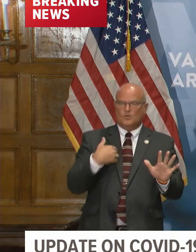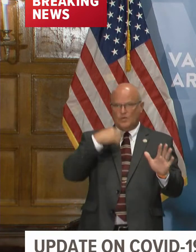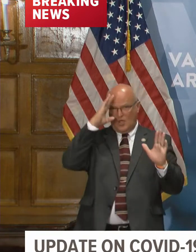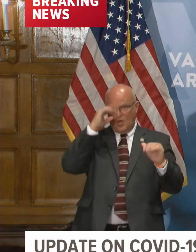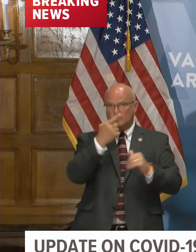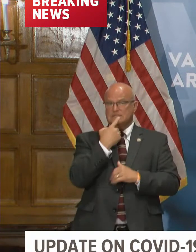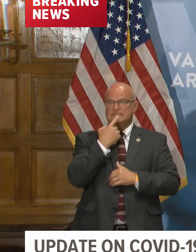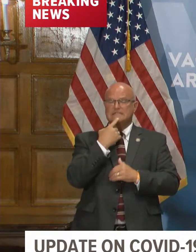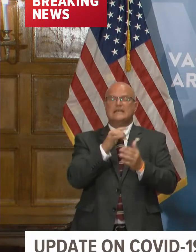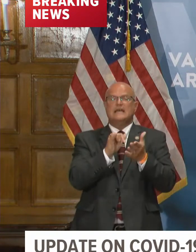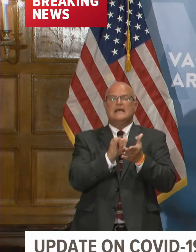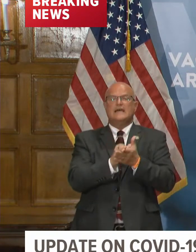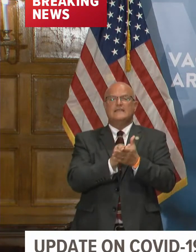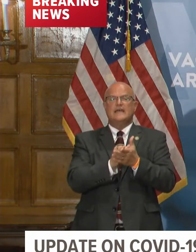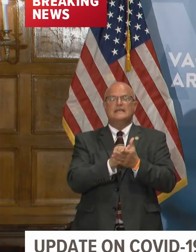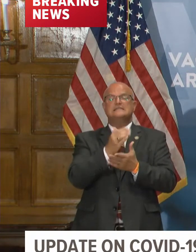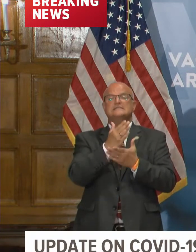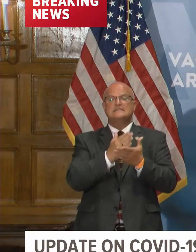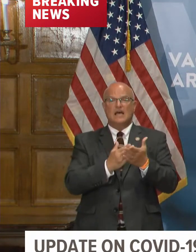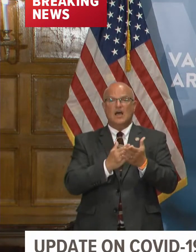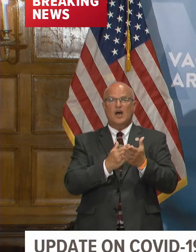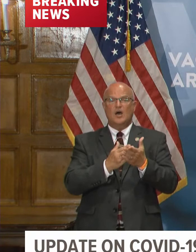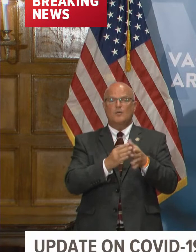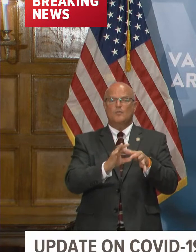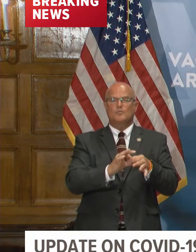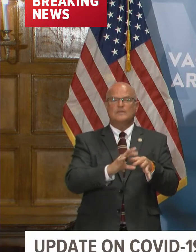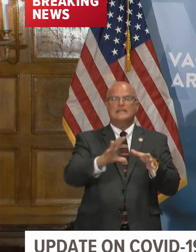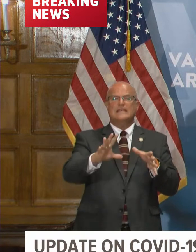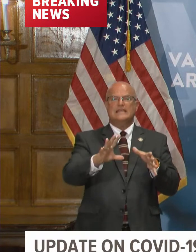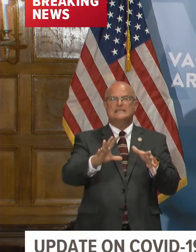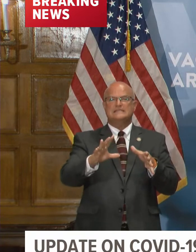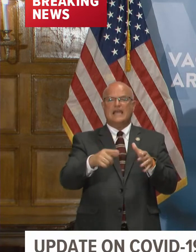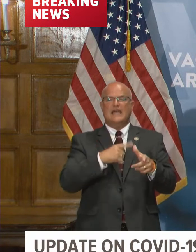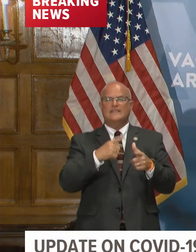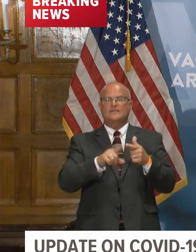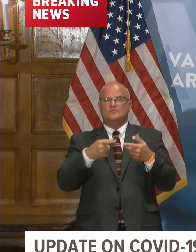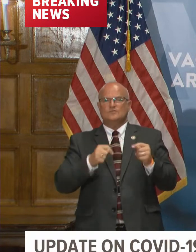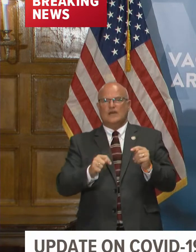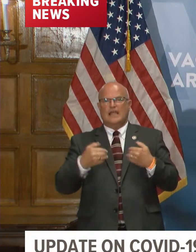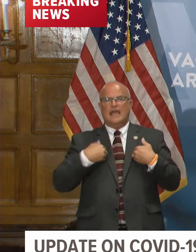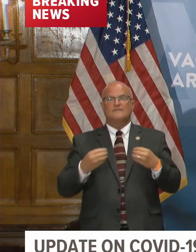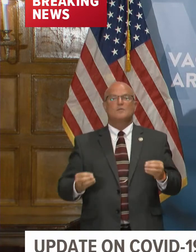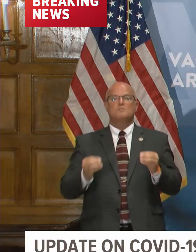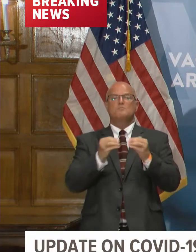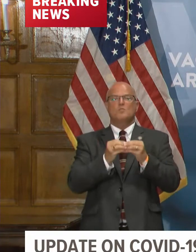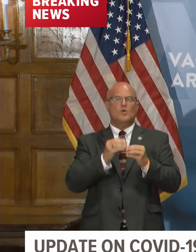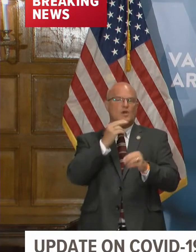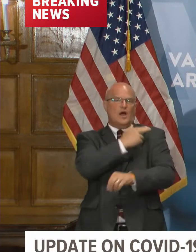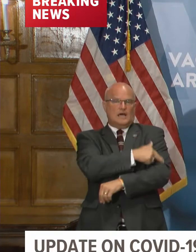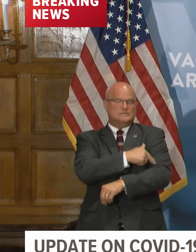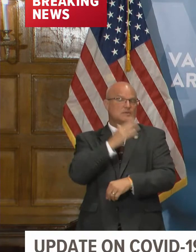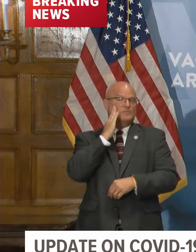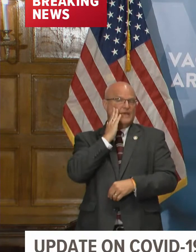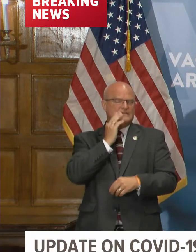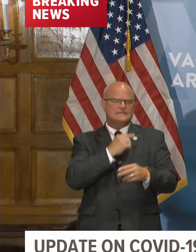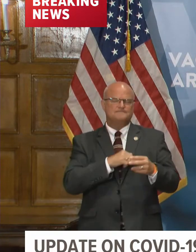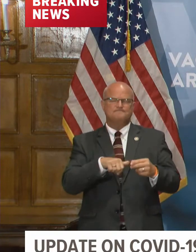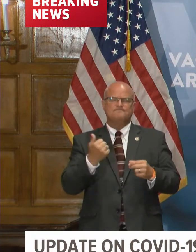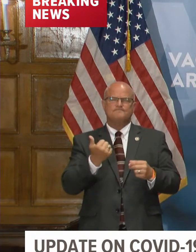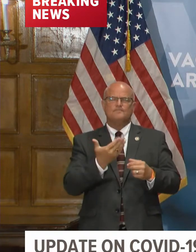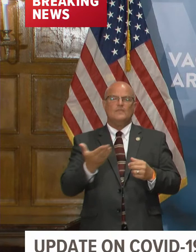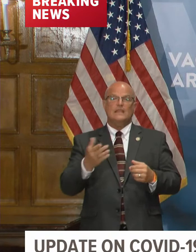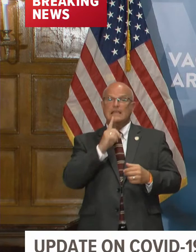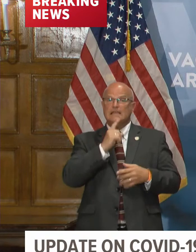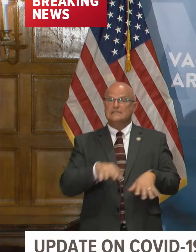Renee said, that there'll be some that will be released, some will be freed up, and we'll try to bring more online. Secondly,